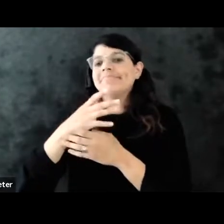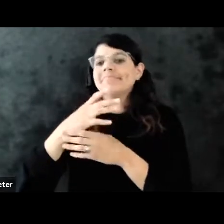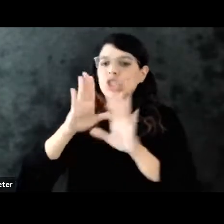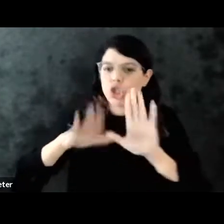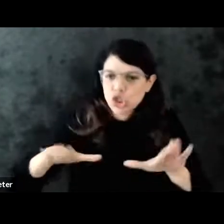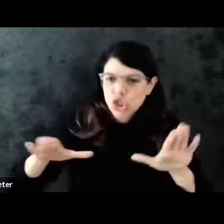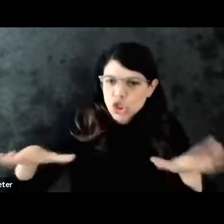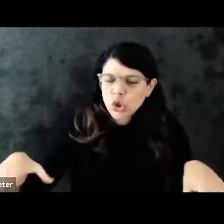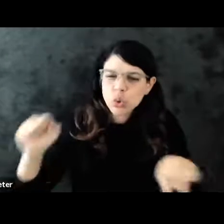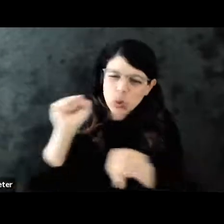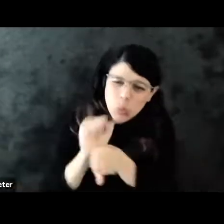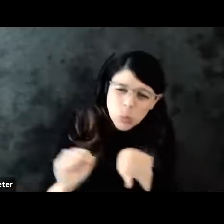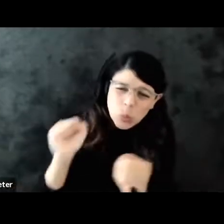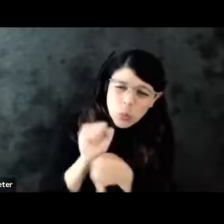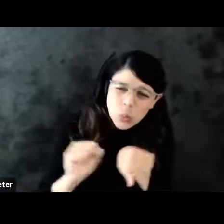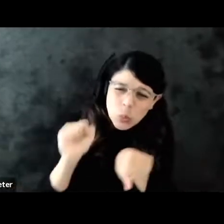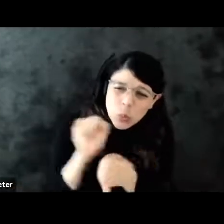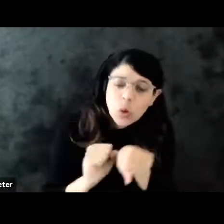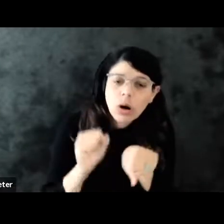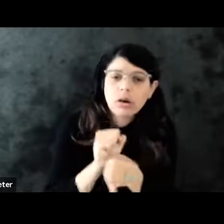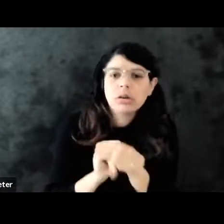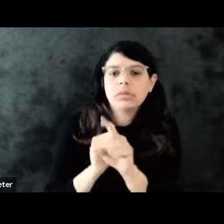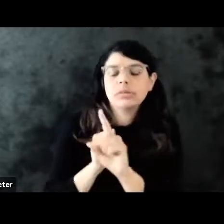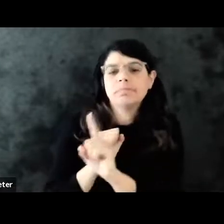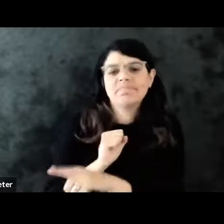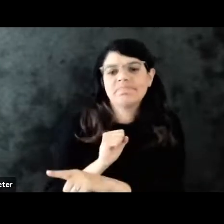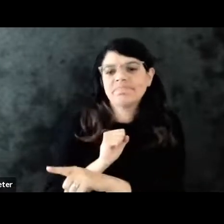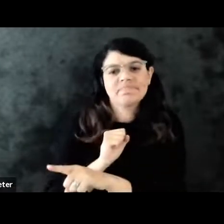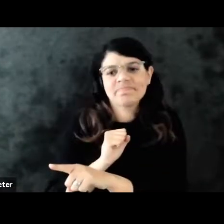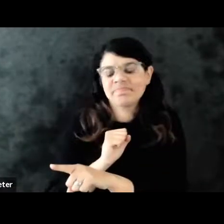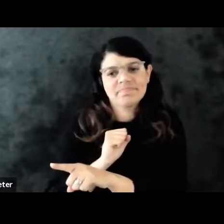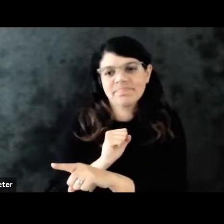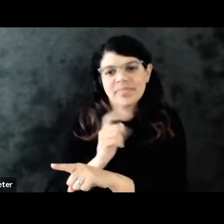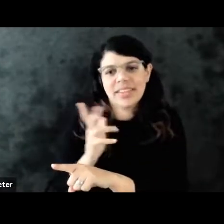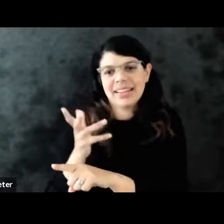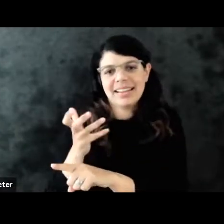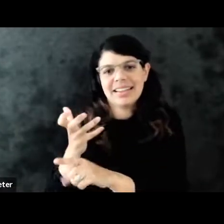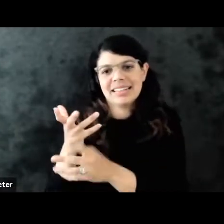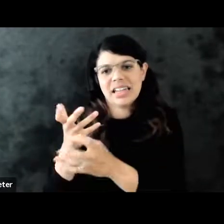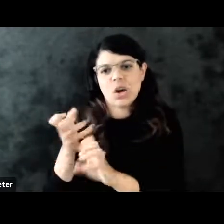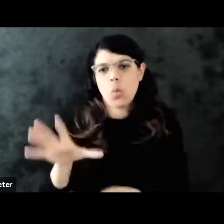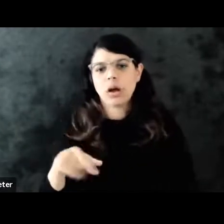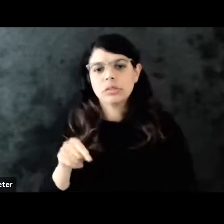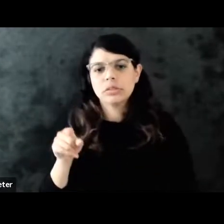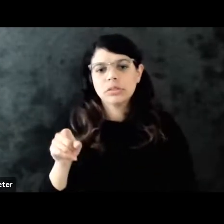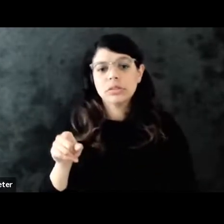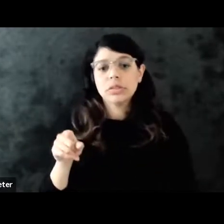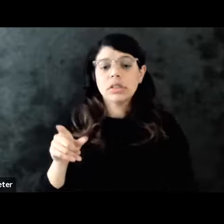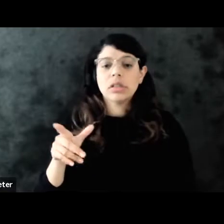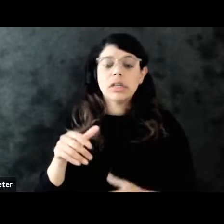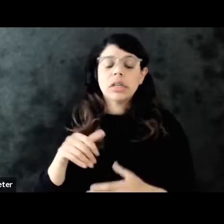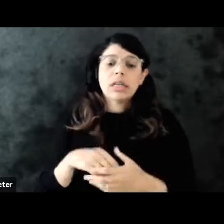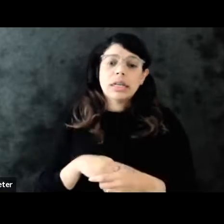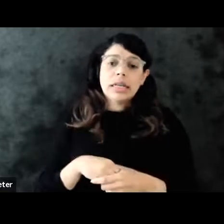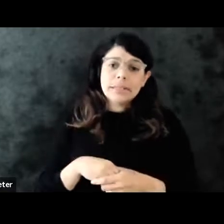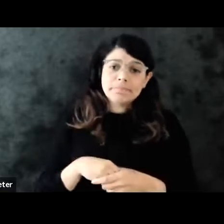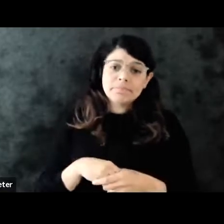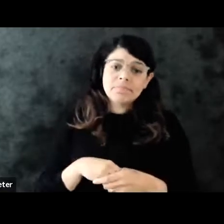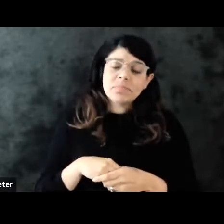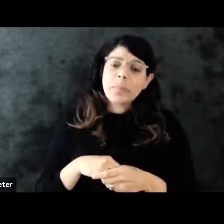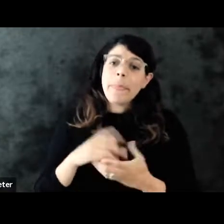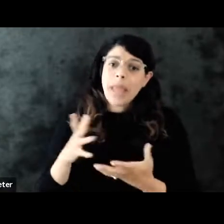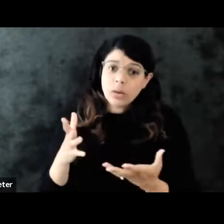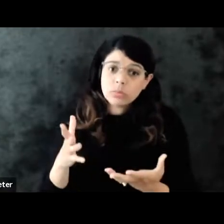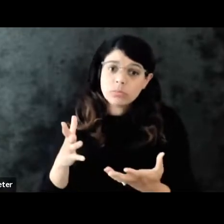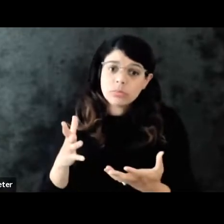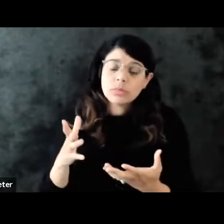give them credit. They were the Democrats. But there's been some Democrats that have been okay, but at the same time, in terms